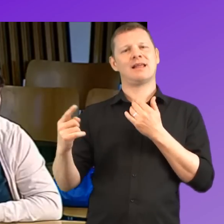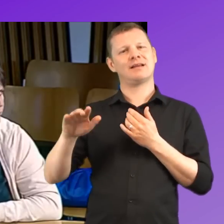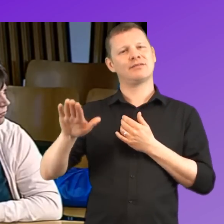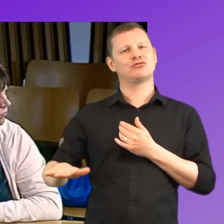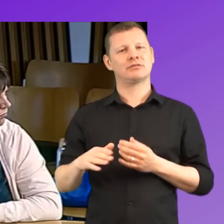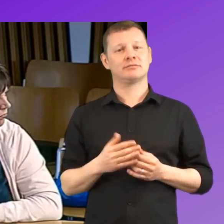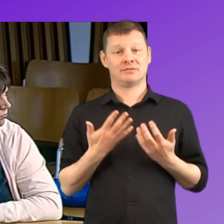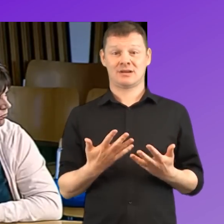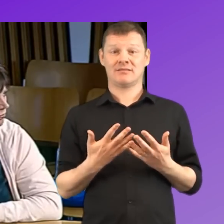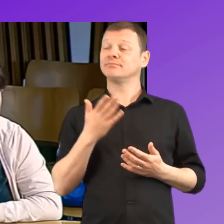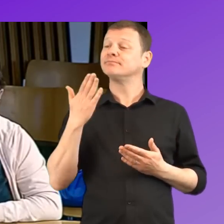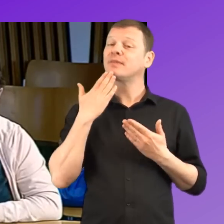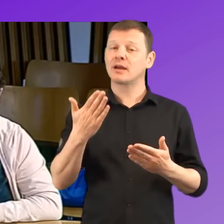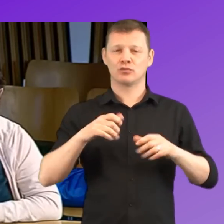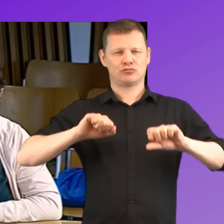Thank you very much.